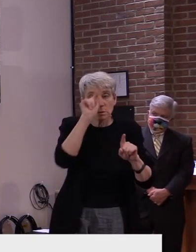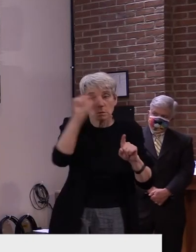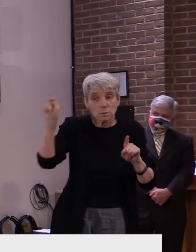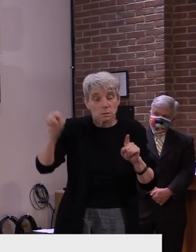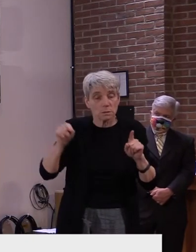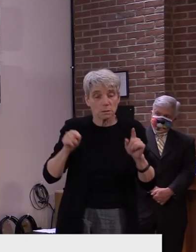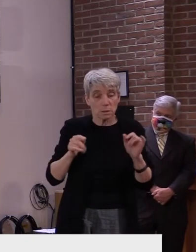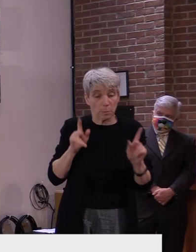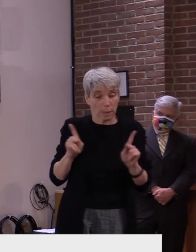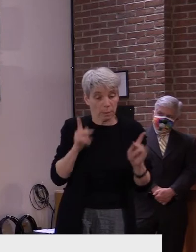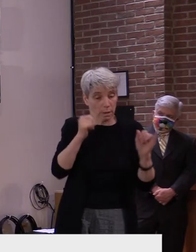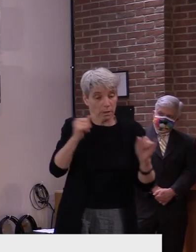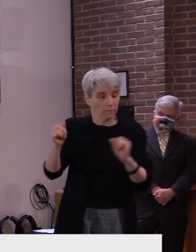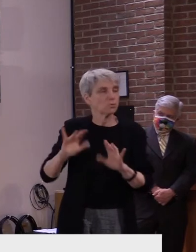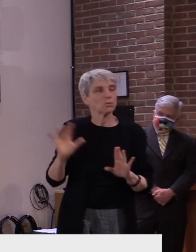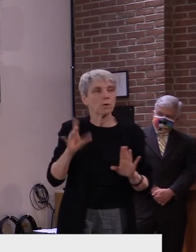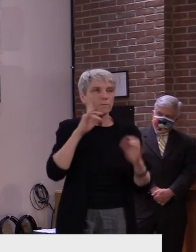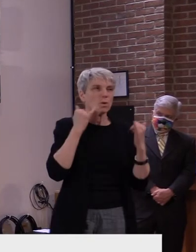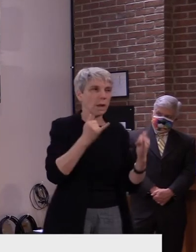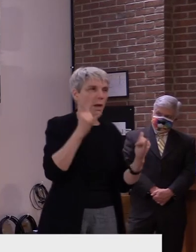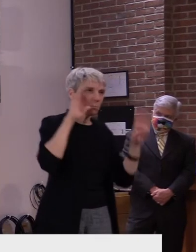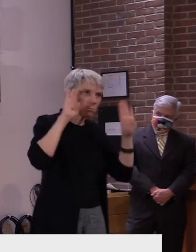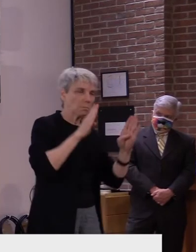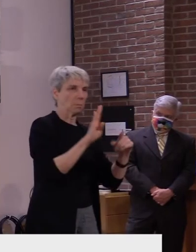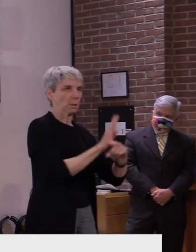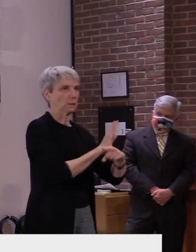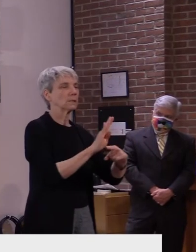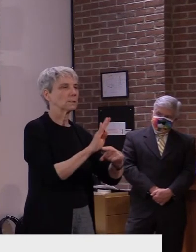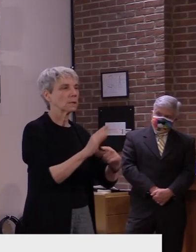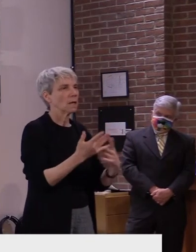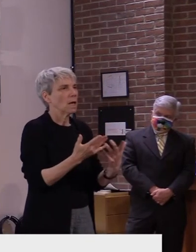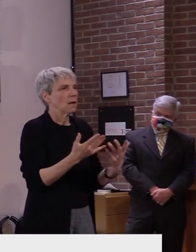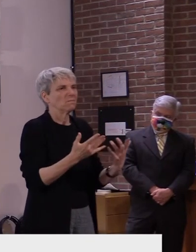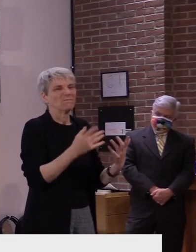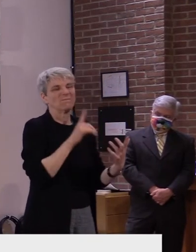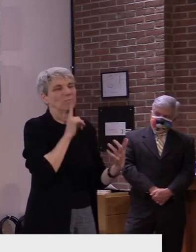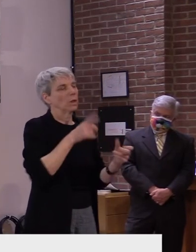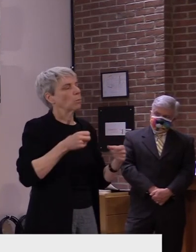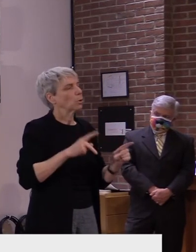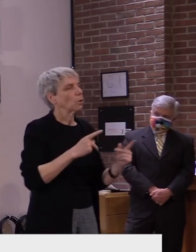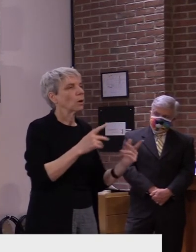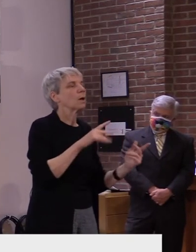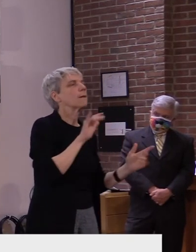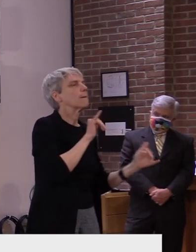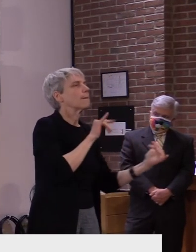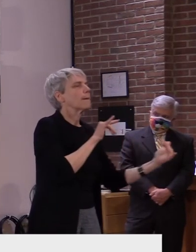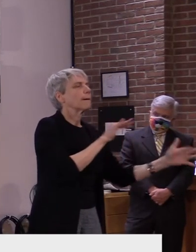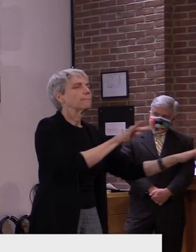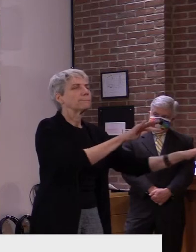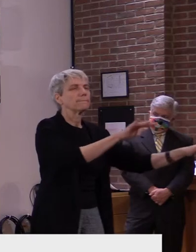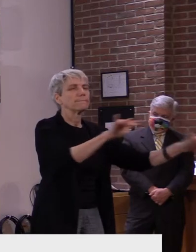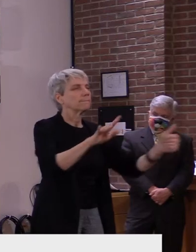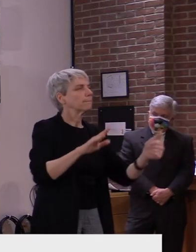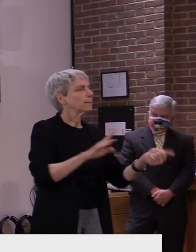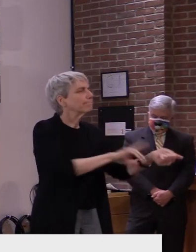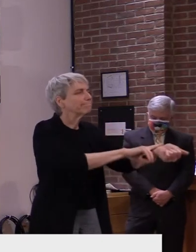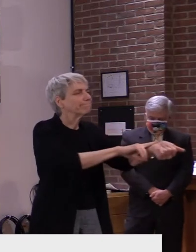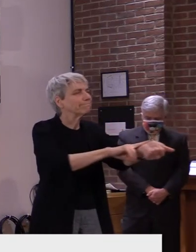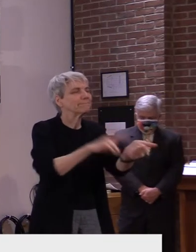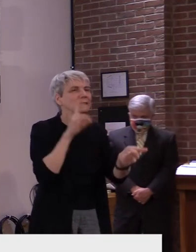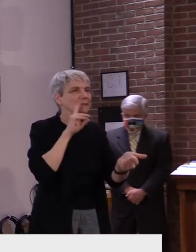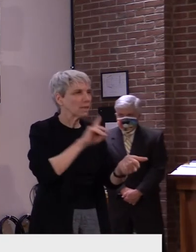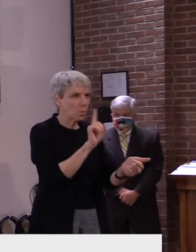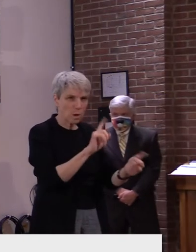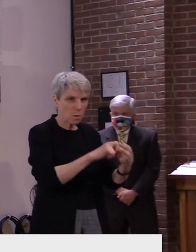that, but we'll, again, this is a point in time to gather some information based on what's happening out there right now, and